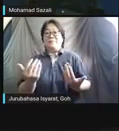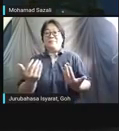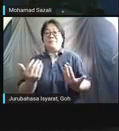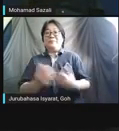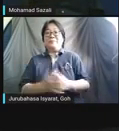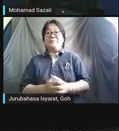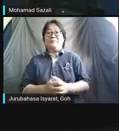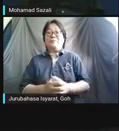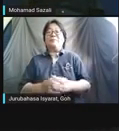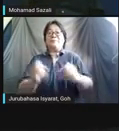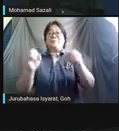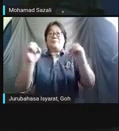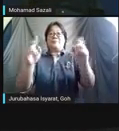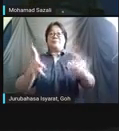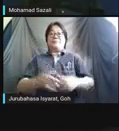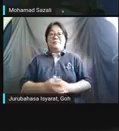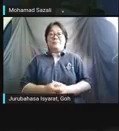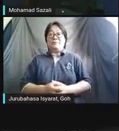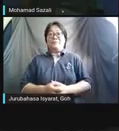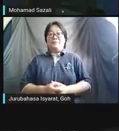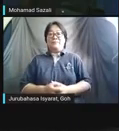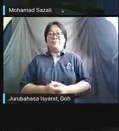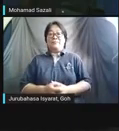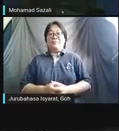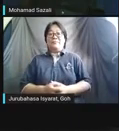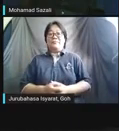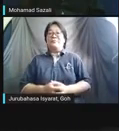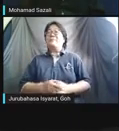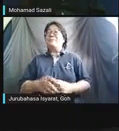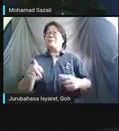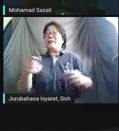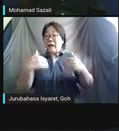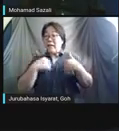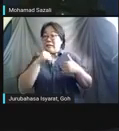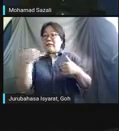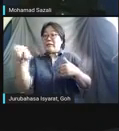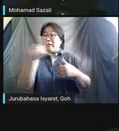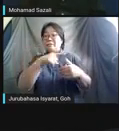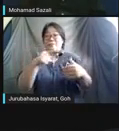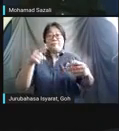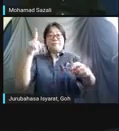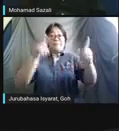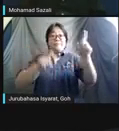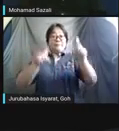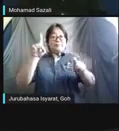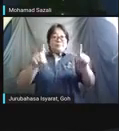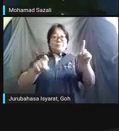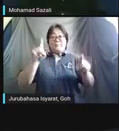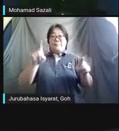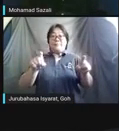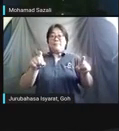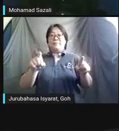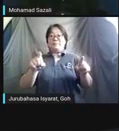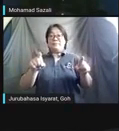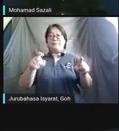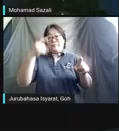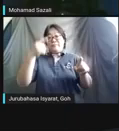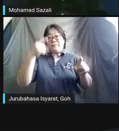Okay. To our viewers, does anyone have a question related to this topic for Encik Sazali?